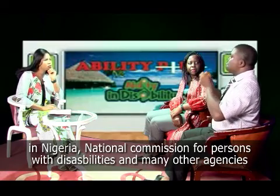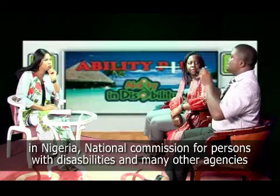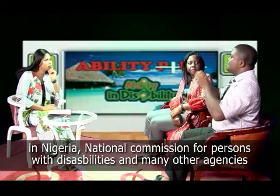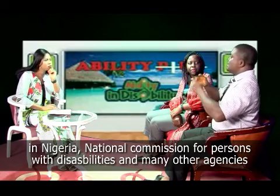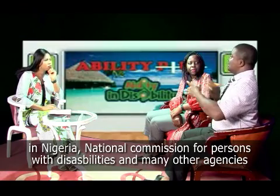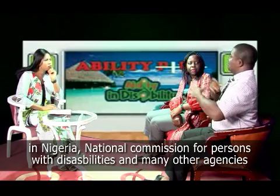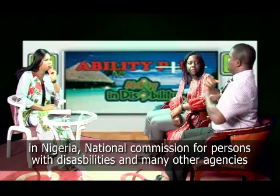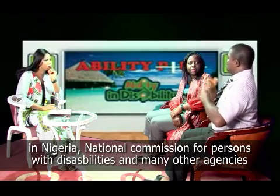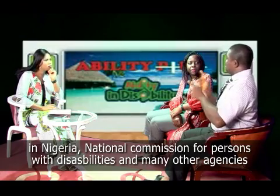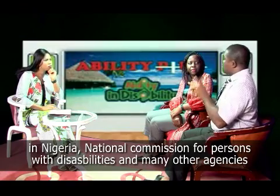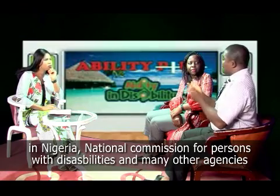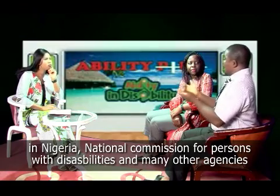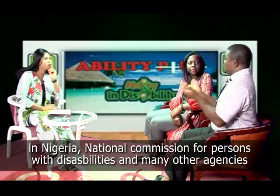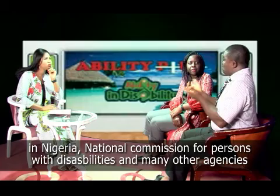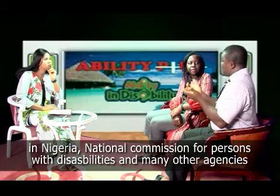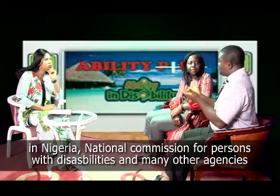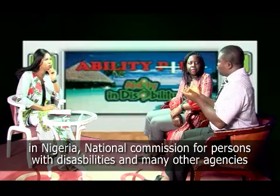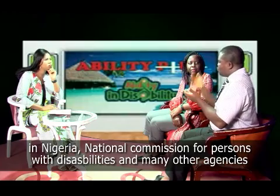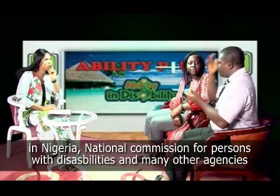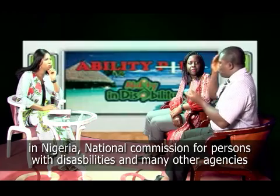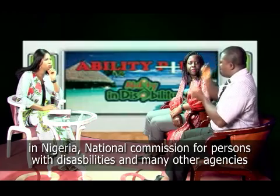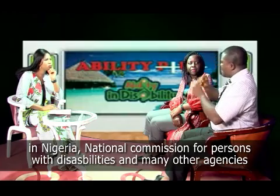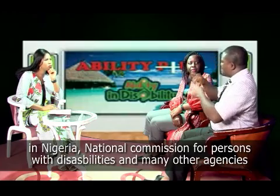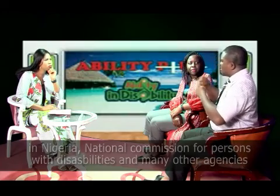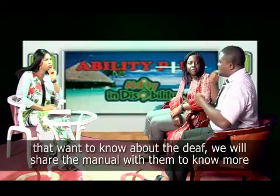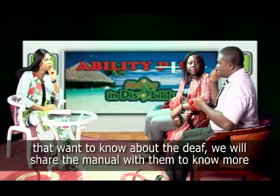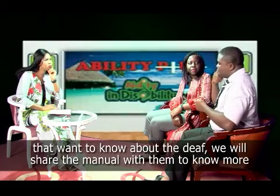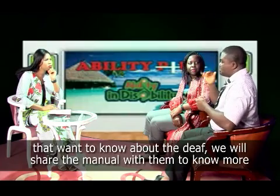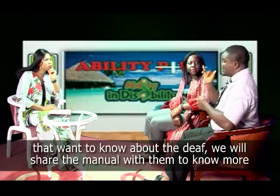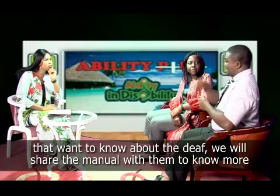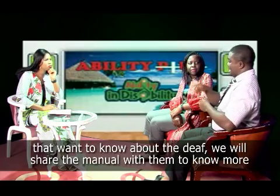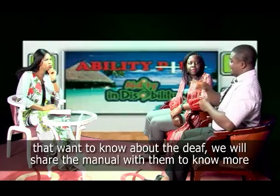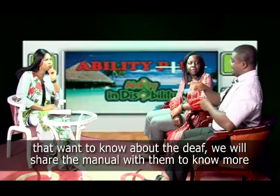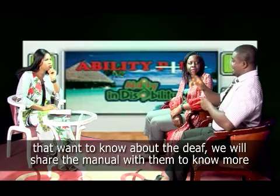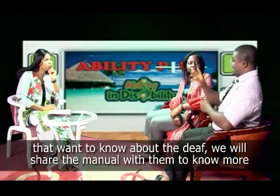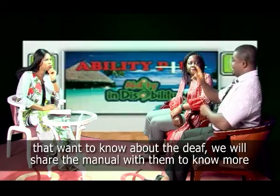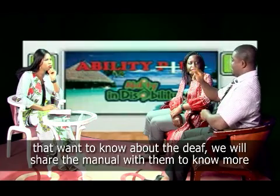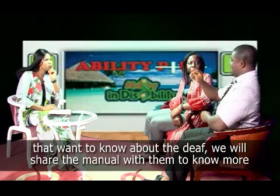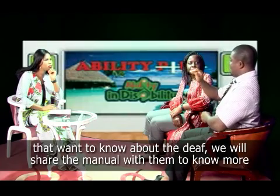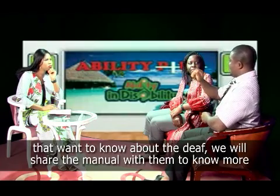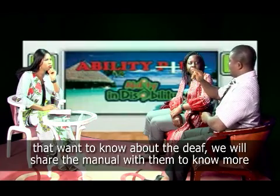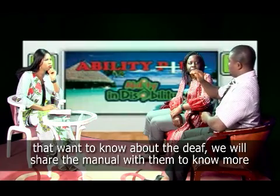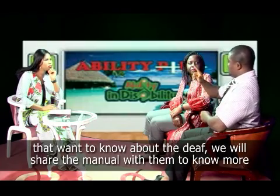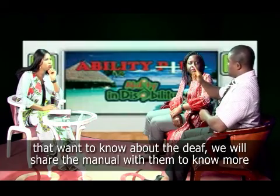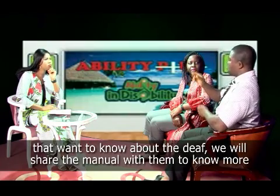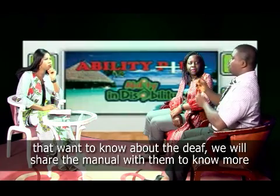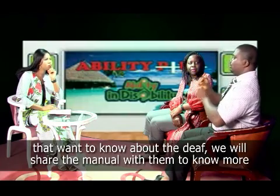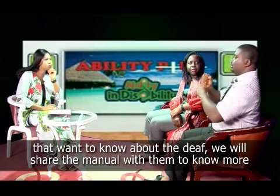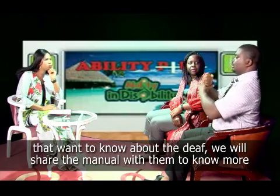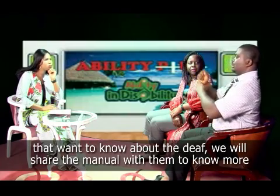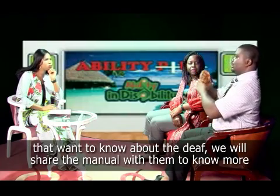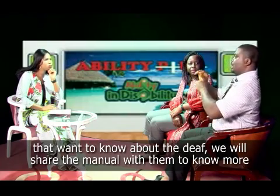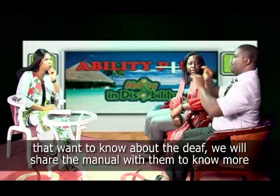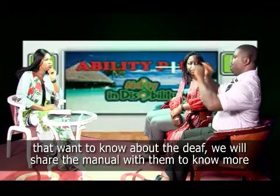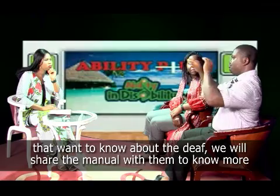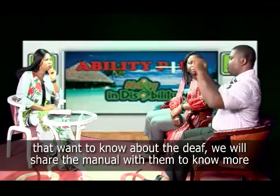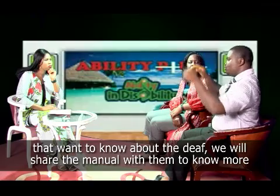Disabilities, and many other interested agencies that want to know about the deaf. We will share the manual with